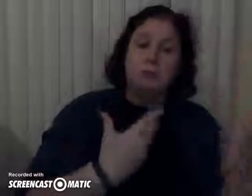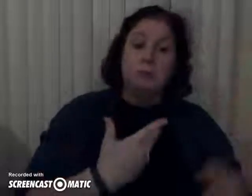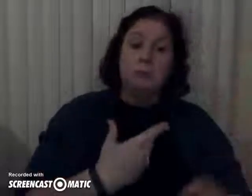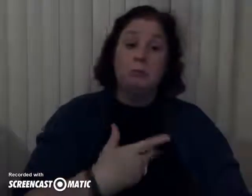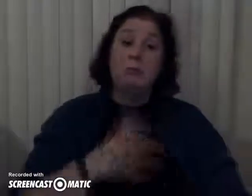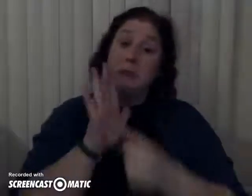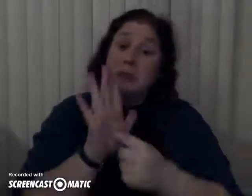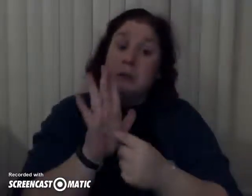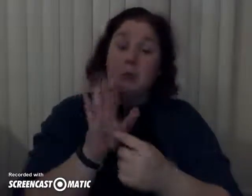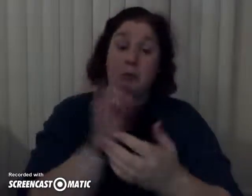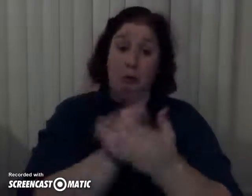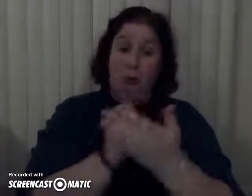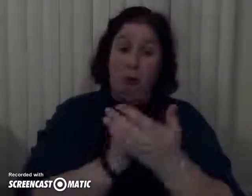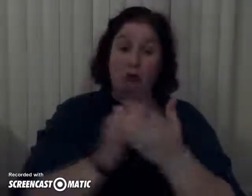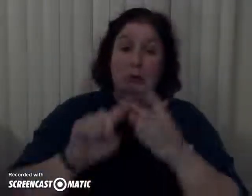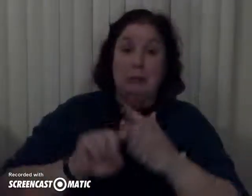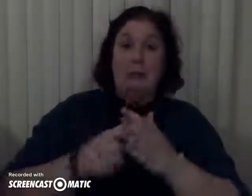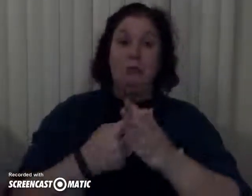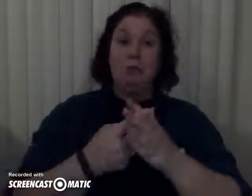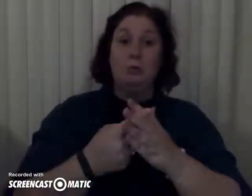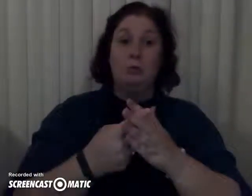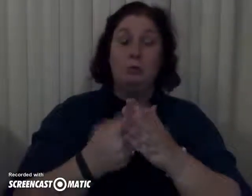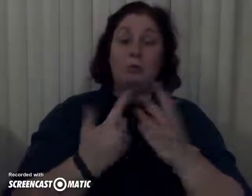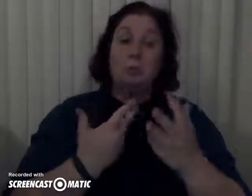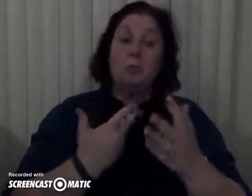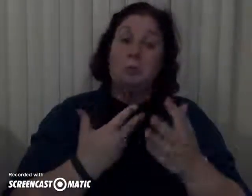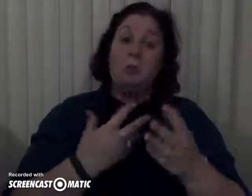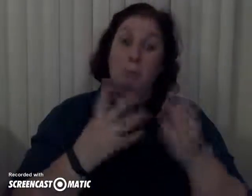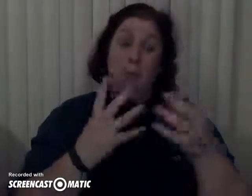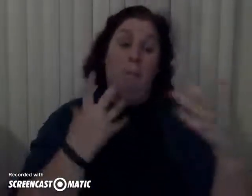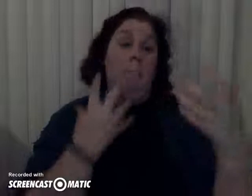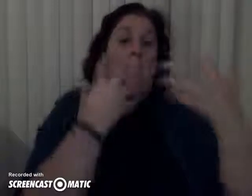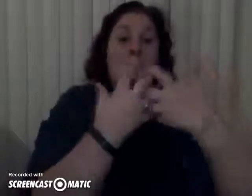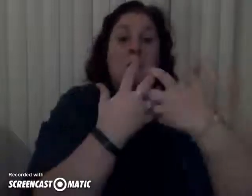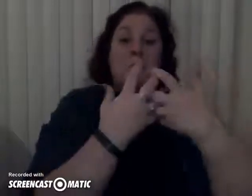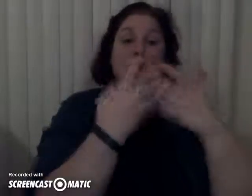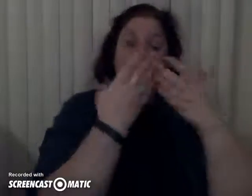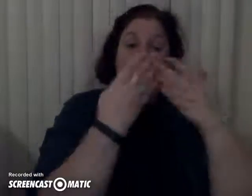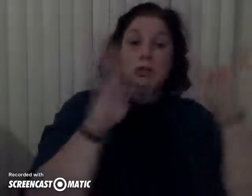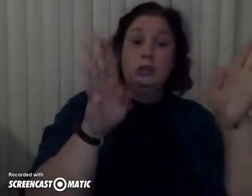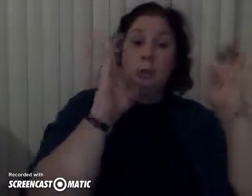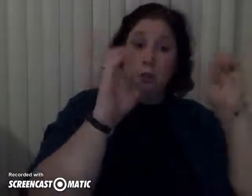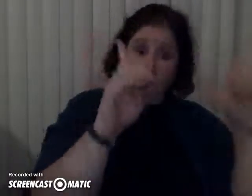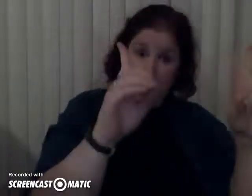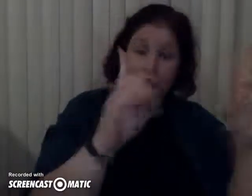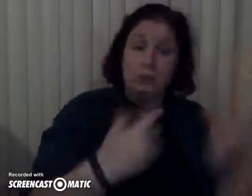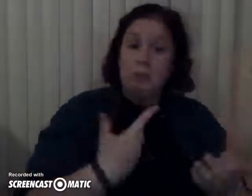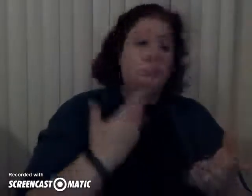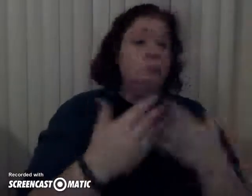Intro to Art. And that would be one of the requirements for general ed, no matter what your major was.